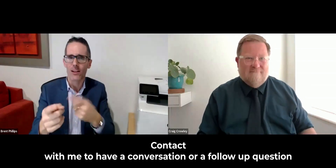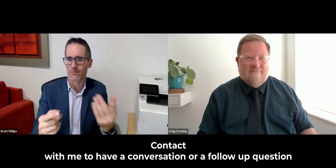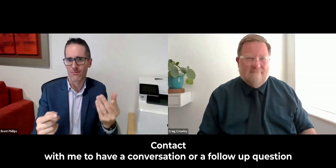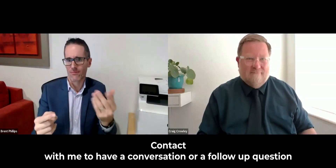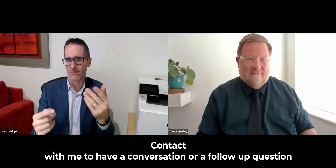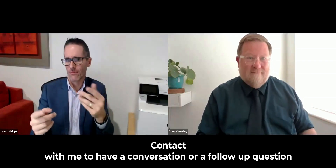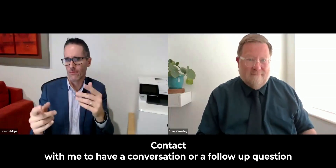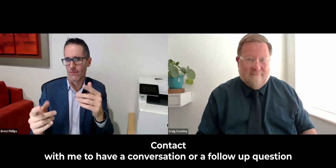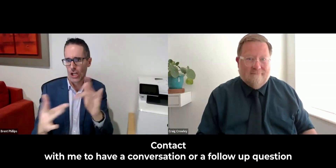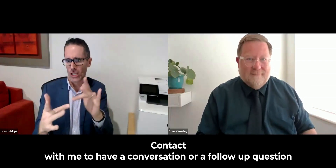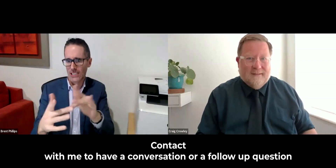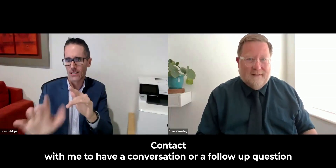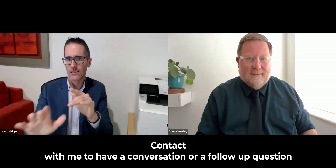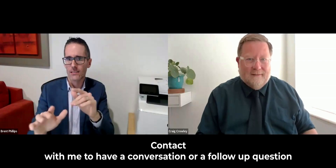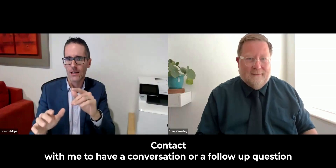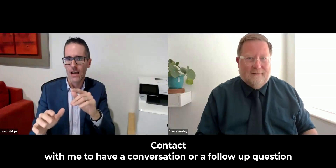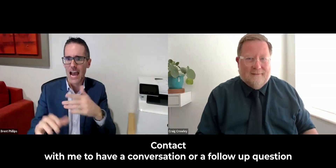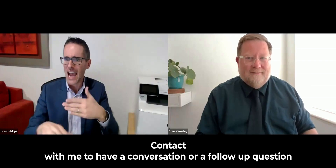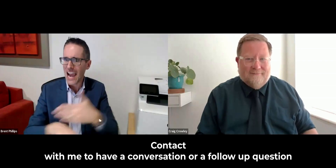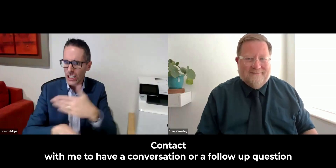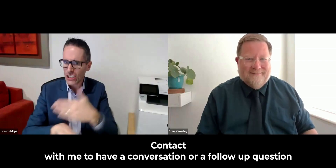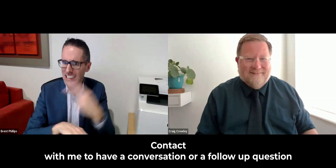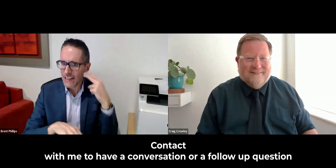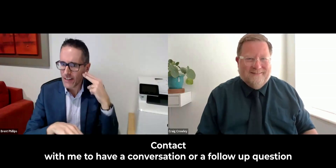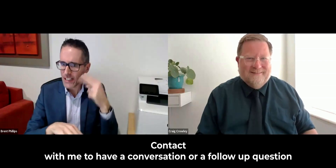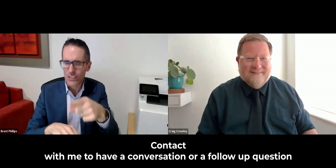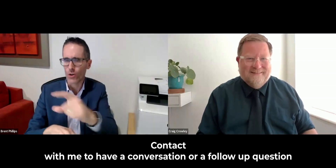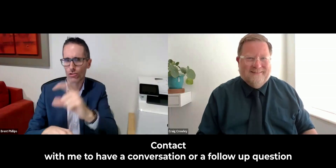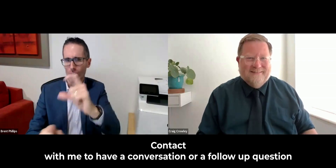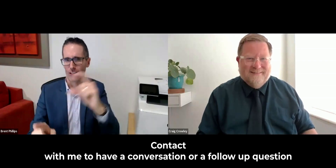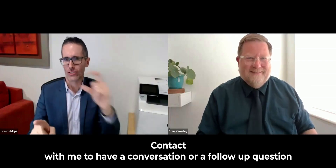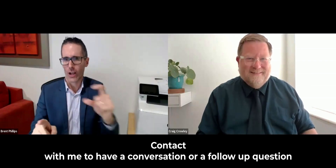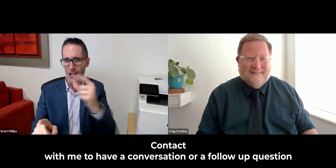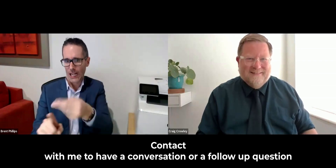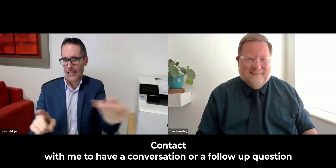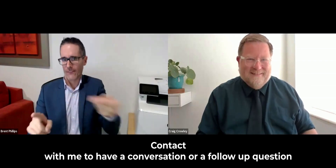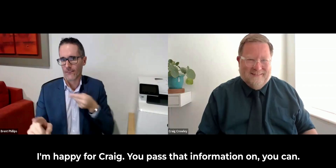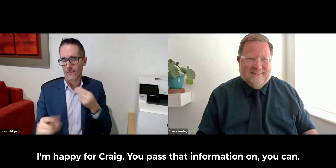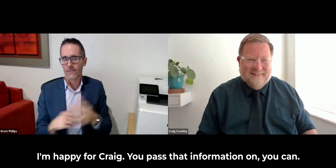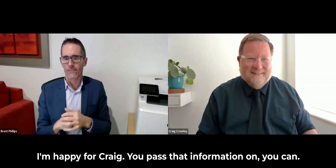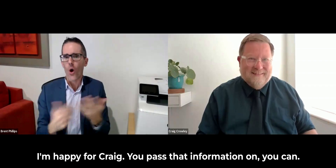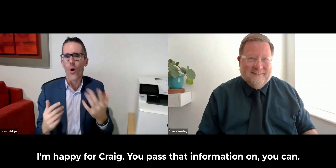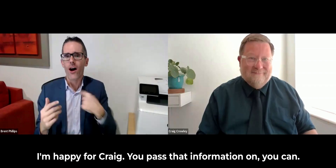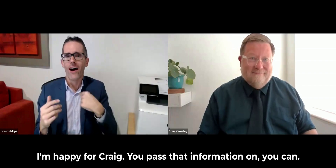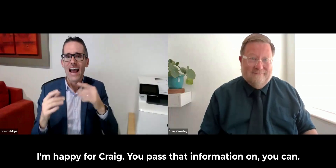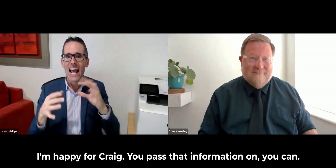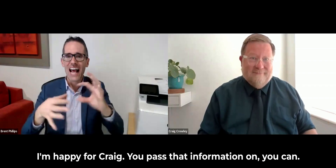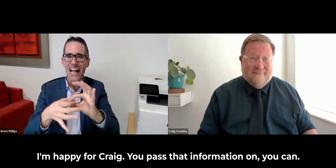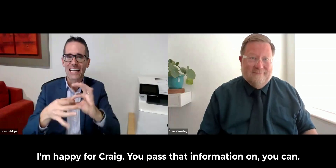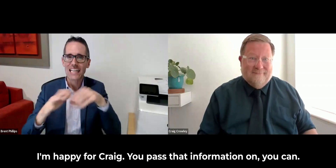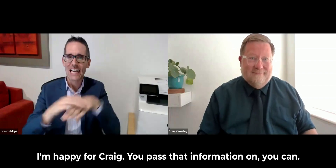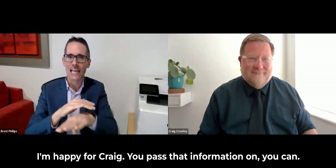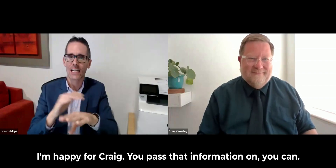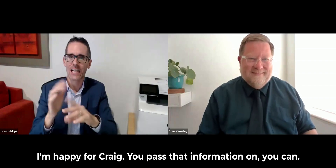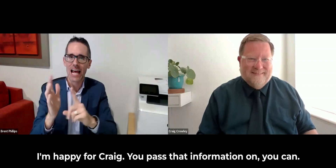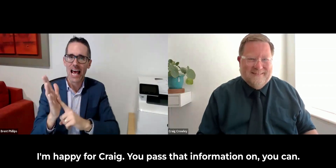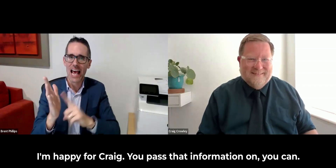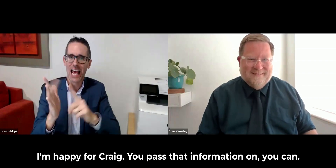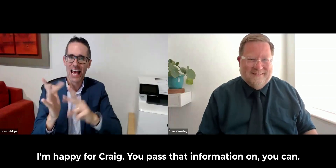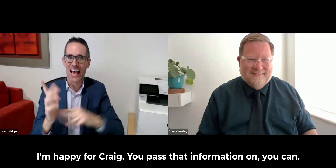me to have a conversation or a follow-up question, I'm happy for Craig, you to pass that information